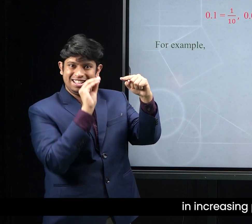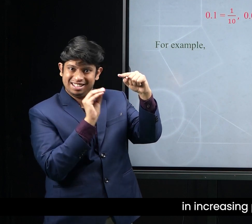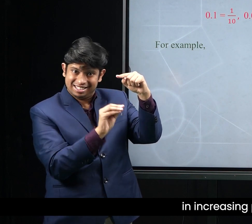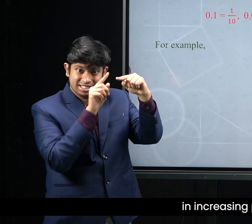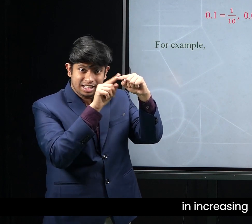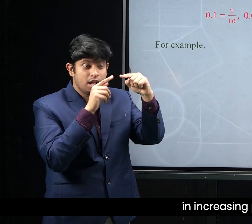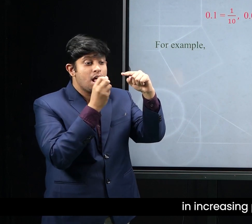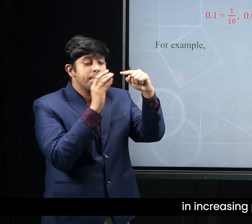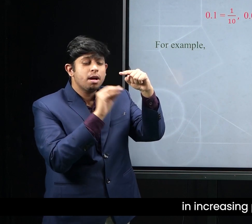10.